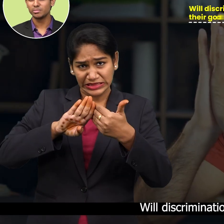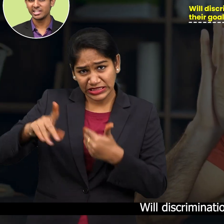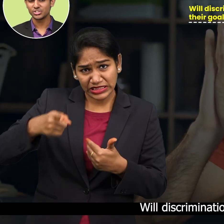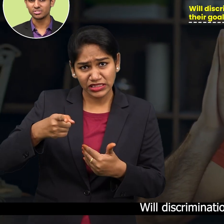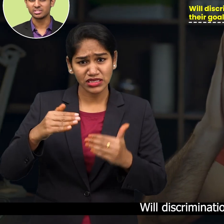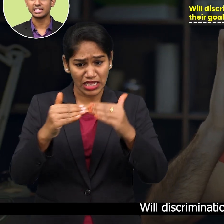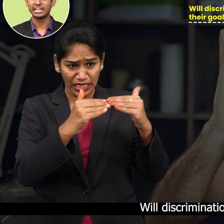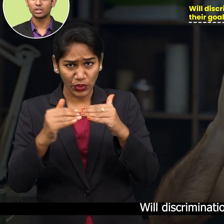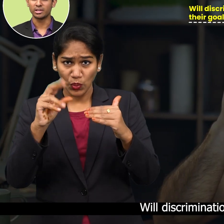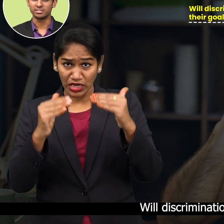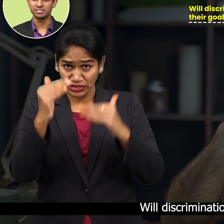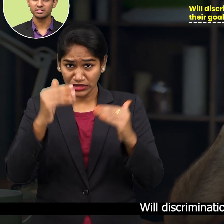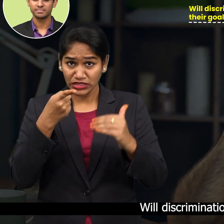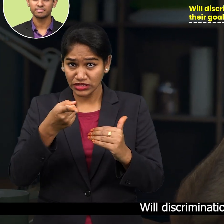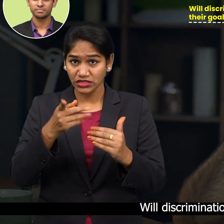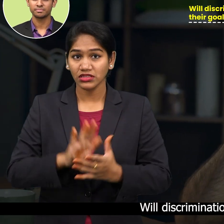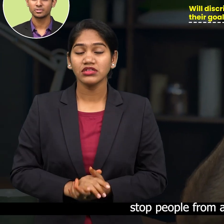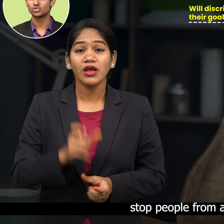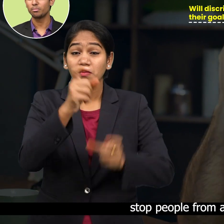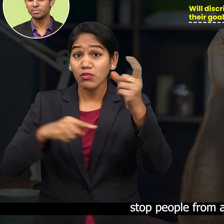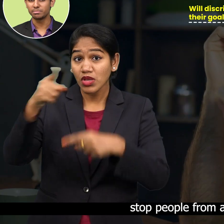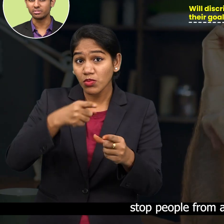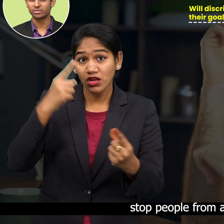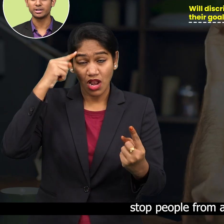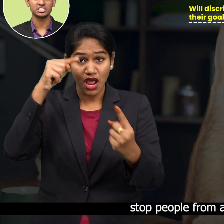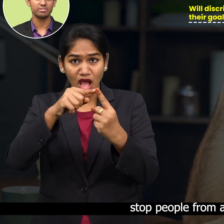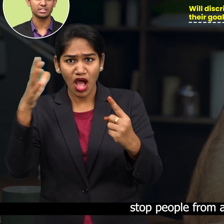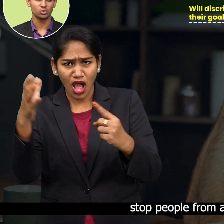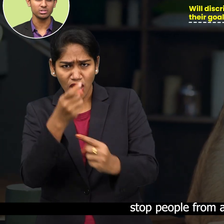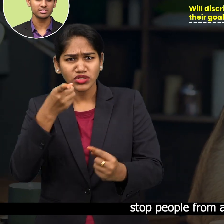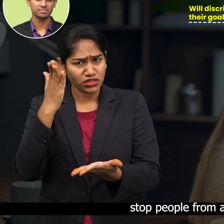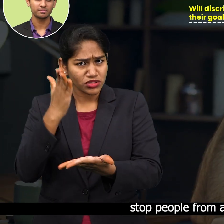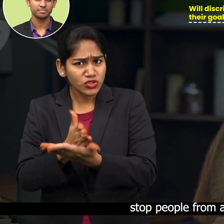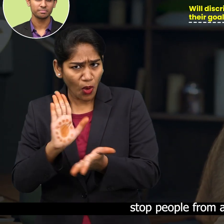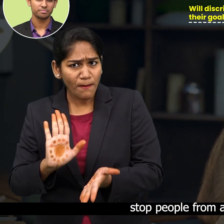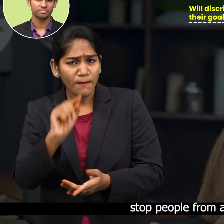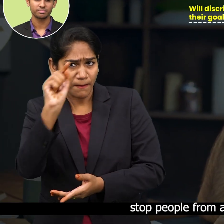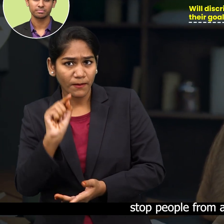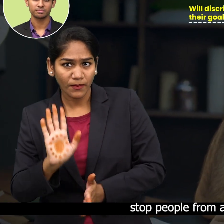Will discriminations and inequalities stop people from achieving their goals?